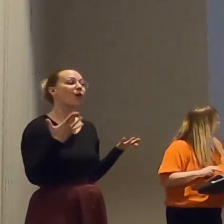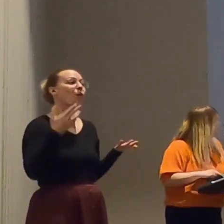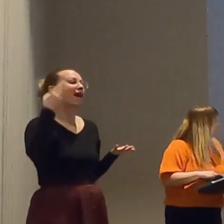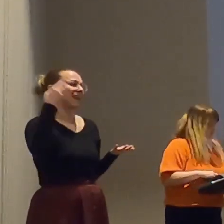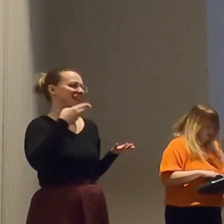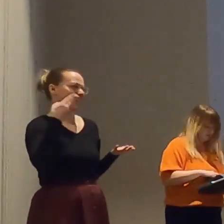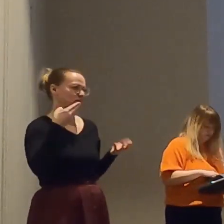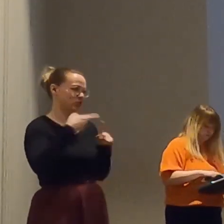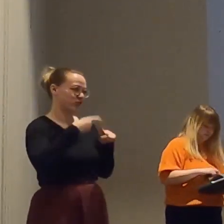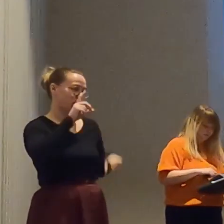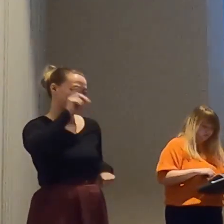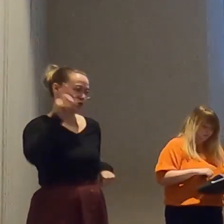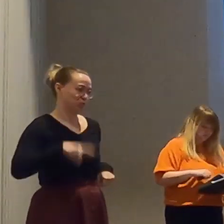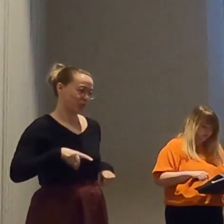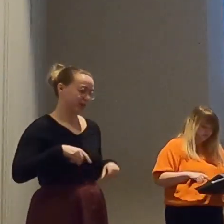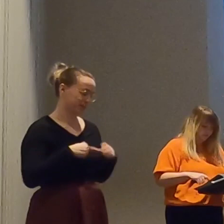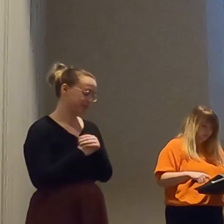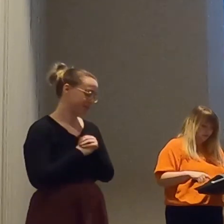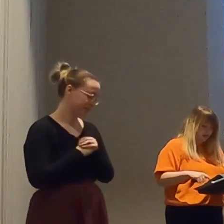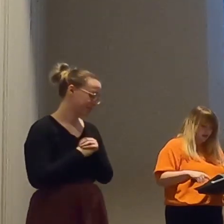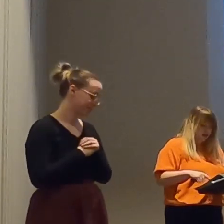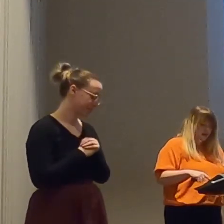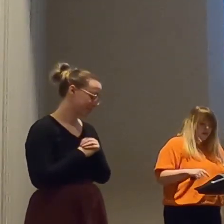of Detroit.